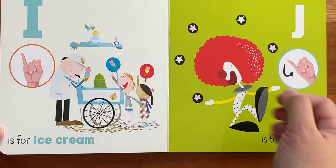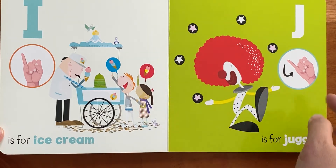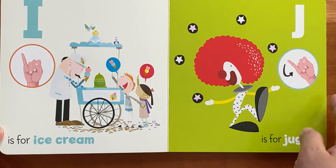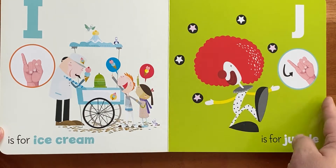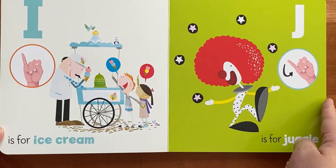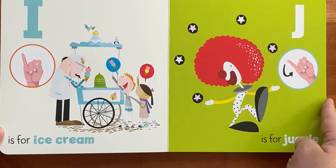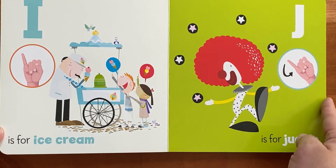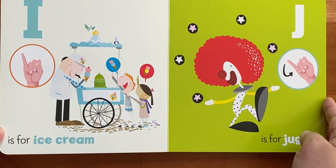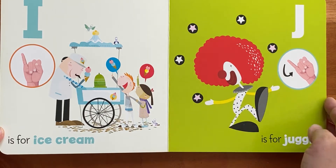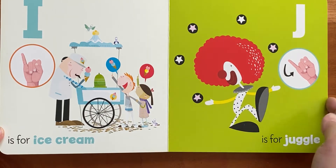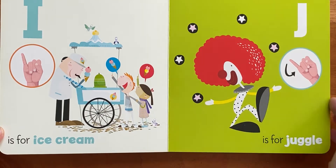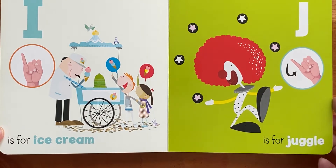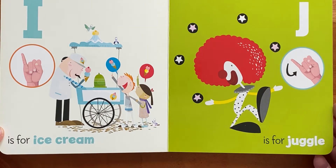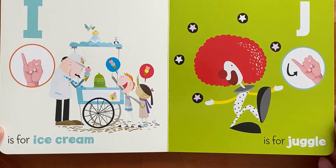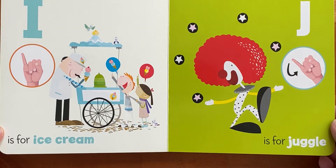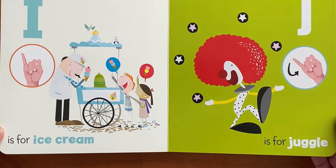J is for juggle.